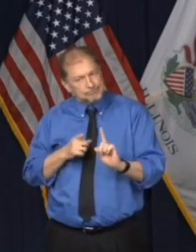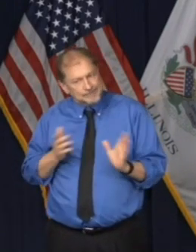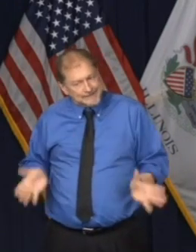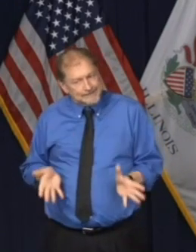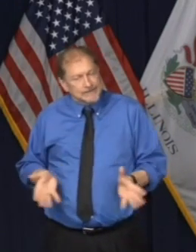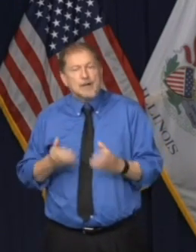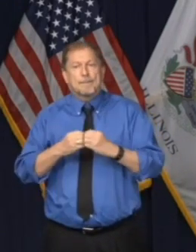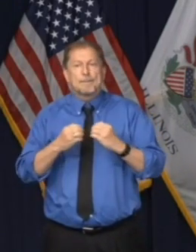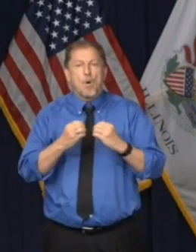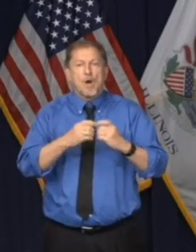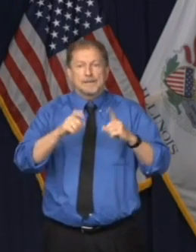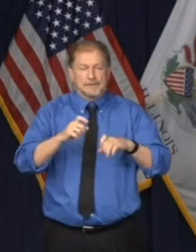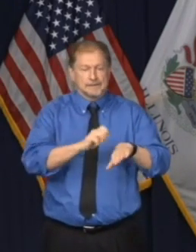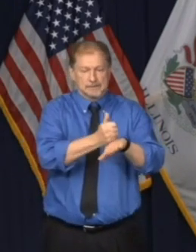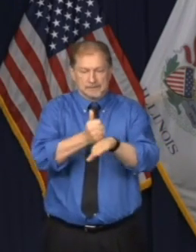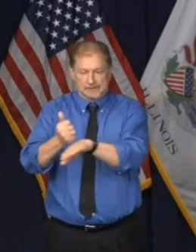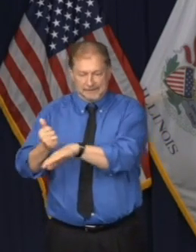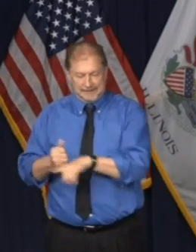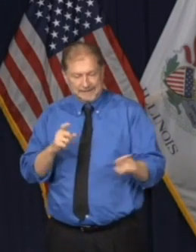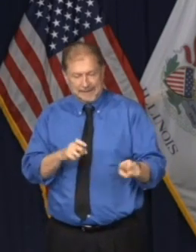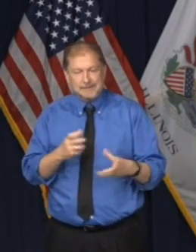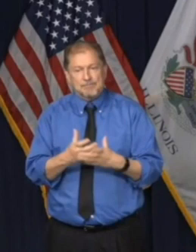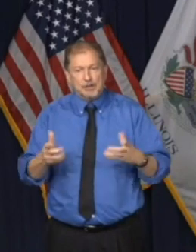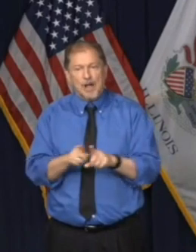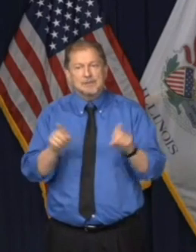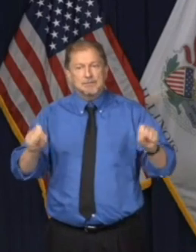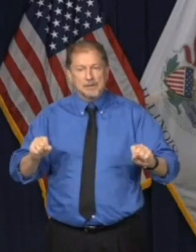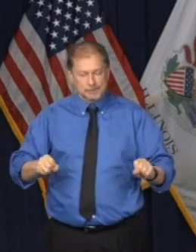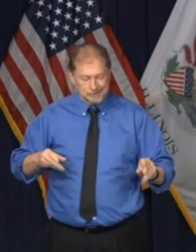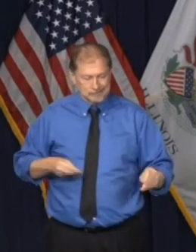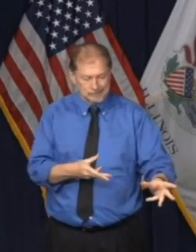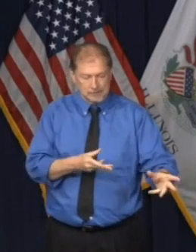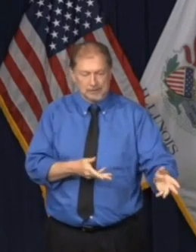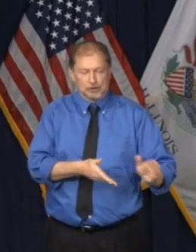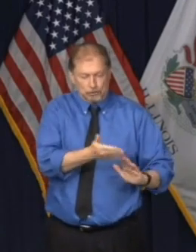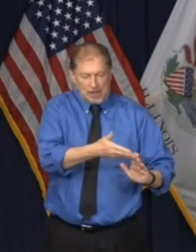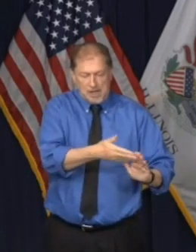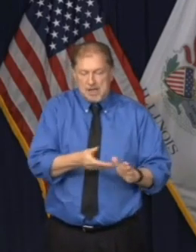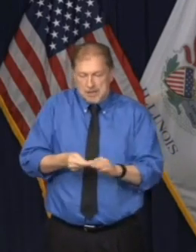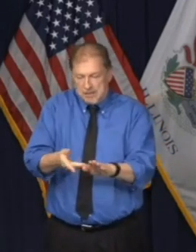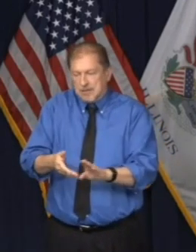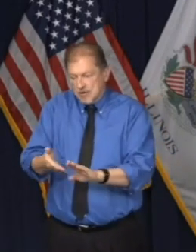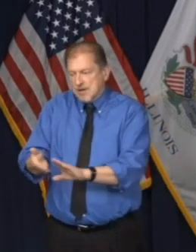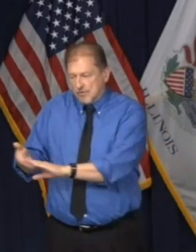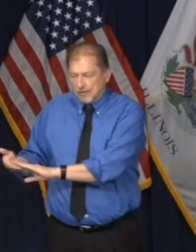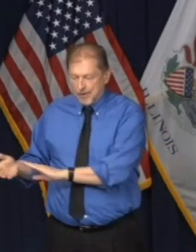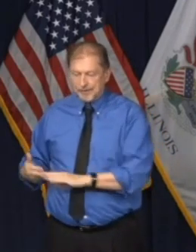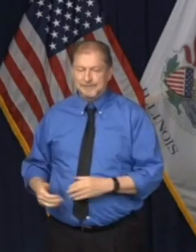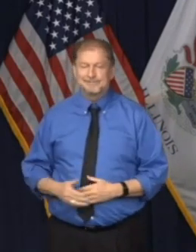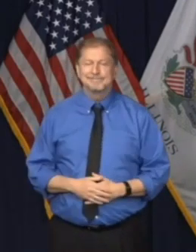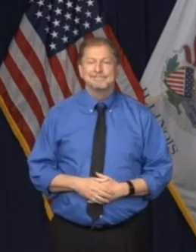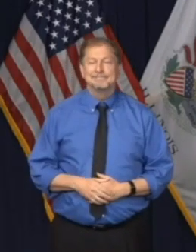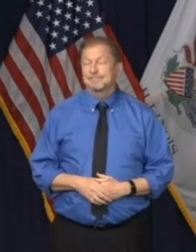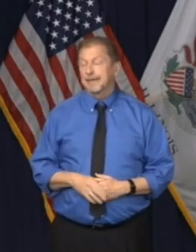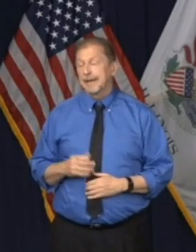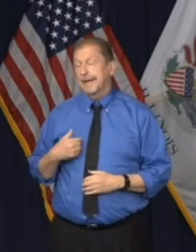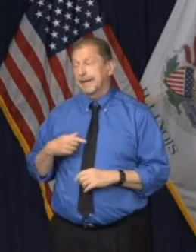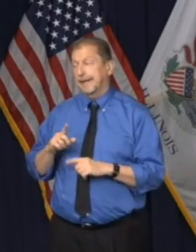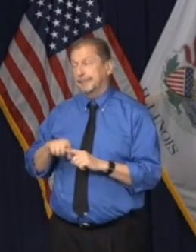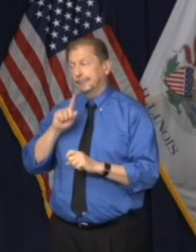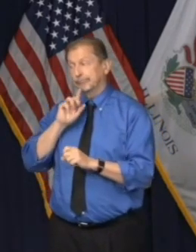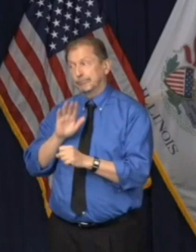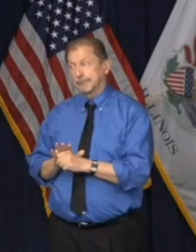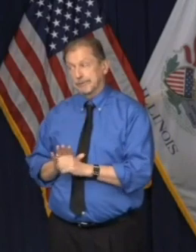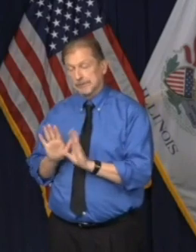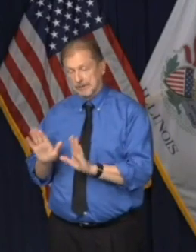sure that all of these sites are doing as much testing as possible and that we get those tests run. So my hope is, again, I don't want to promise any time frame, but